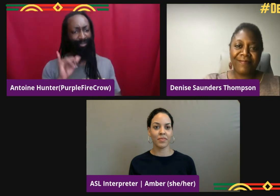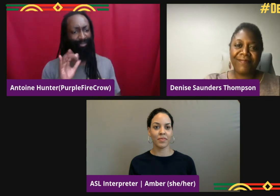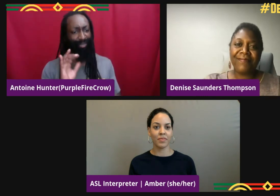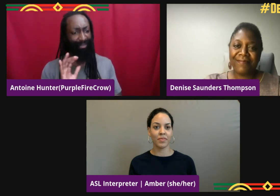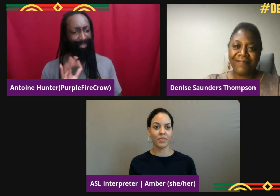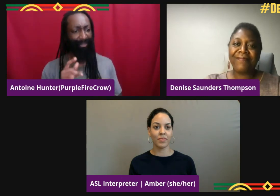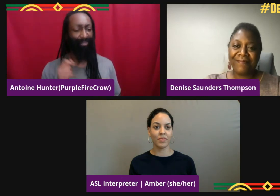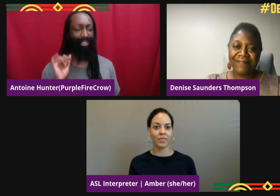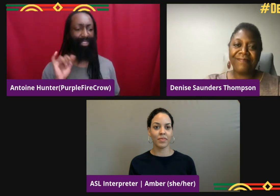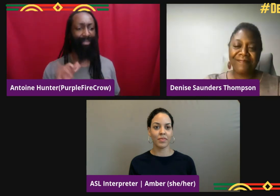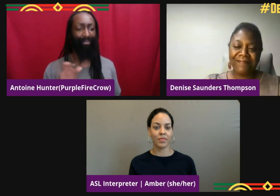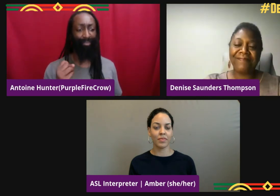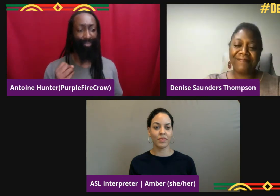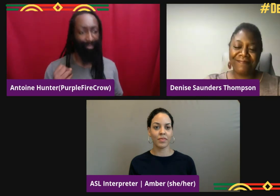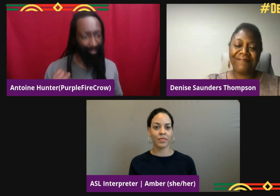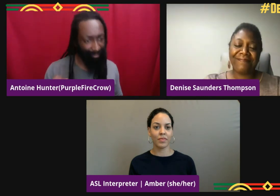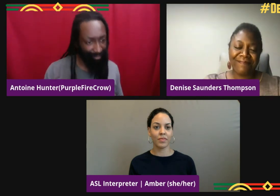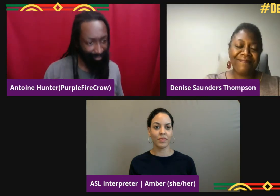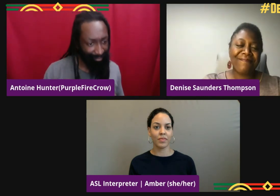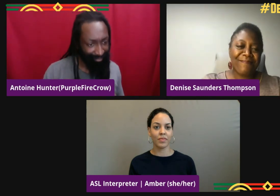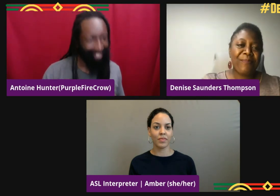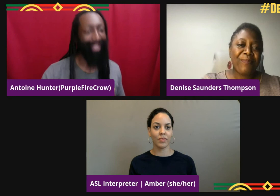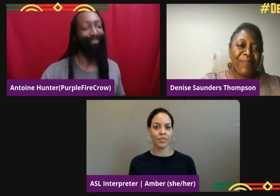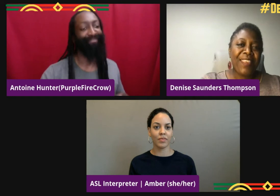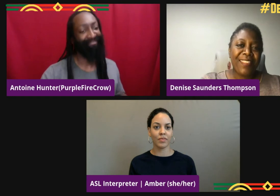some people to see that video.